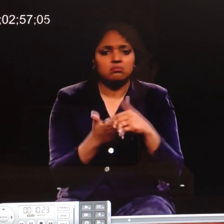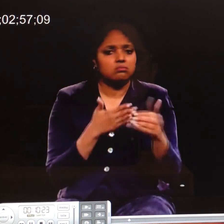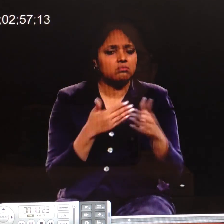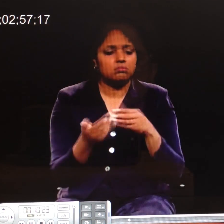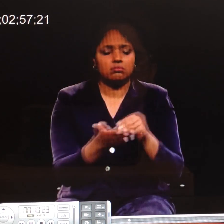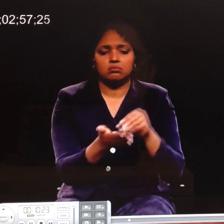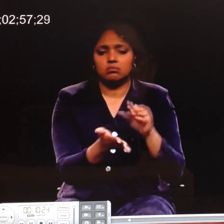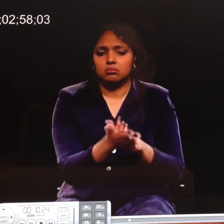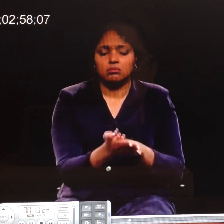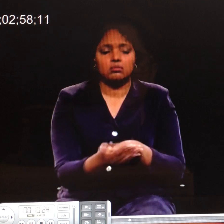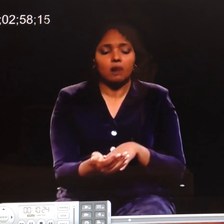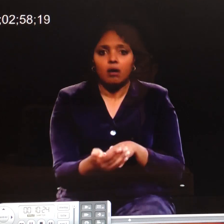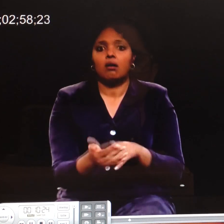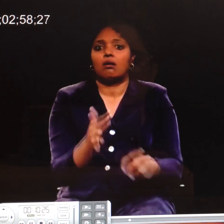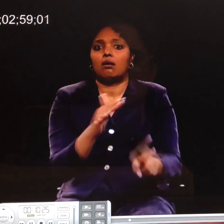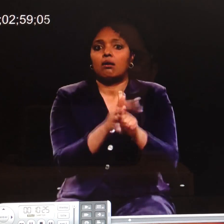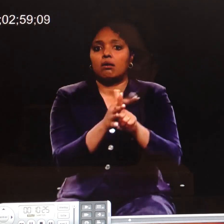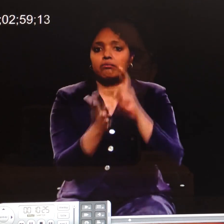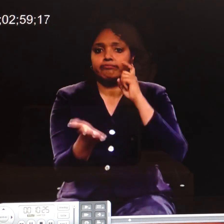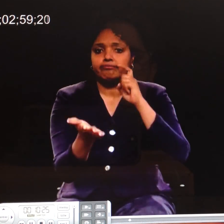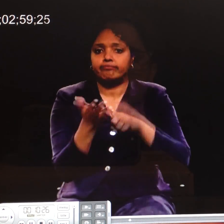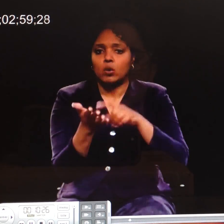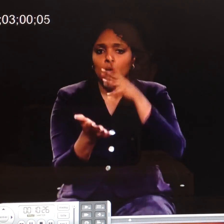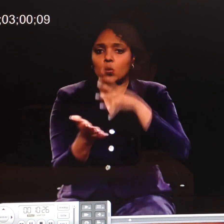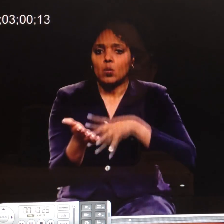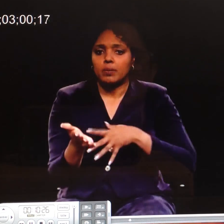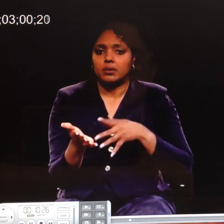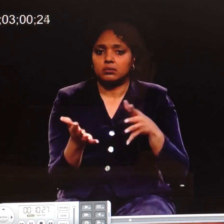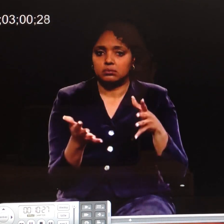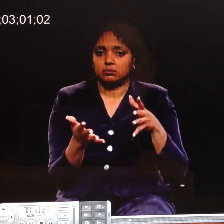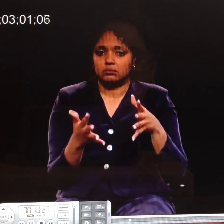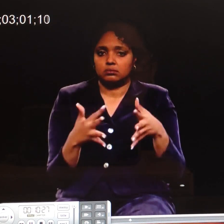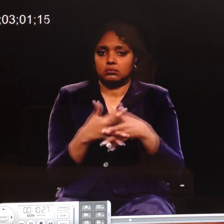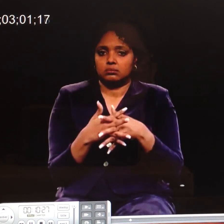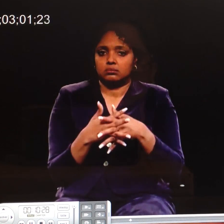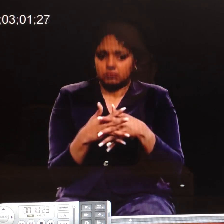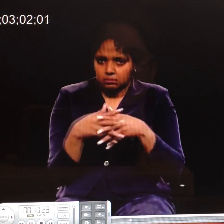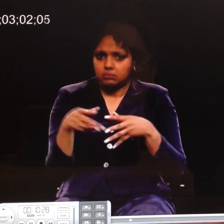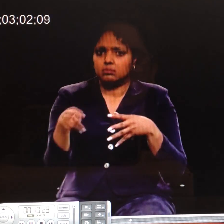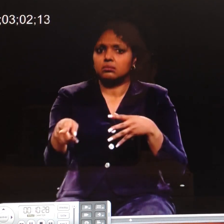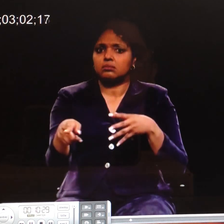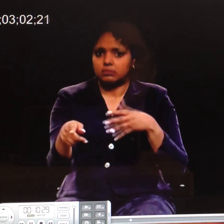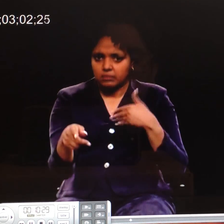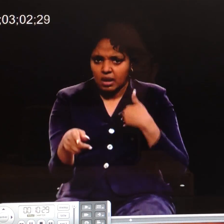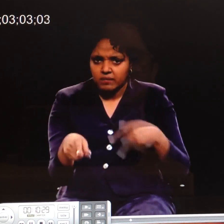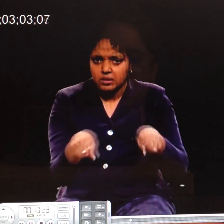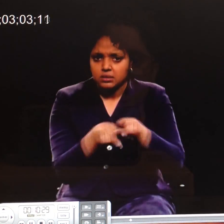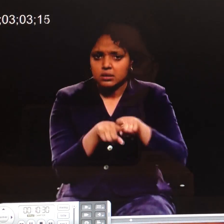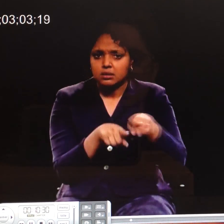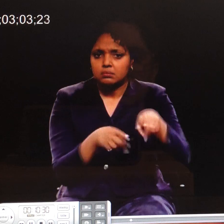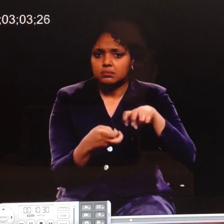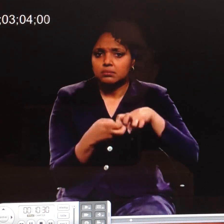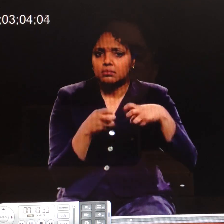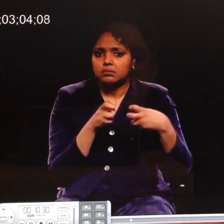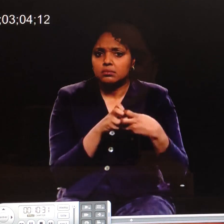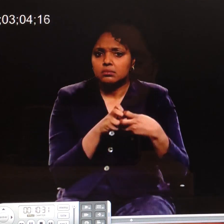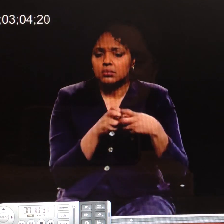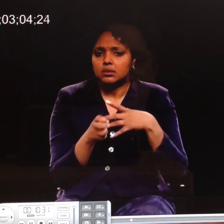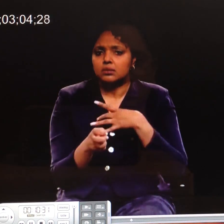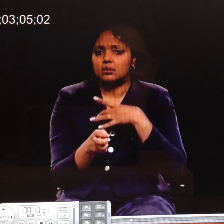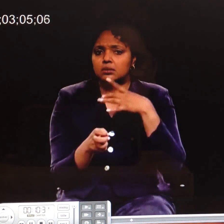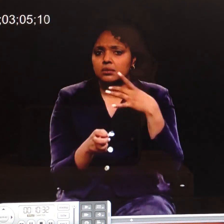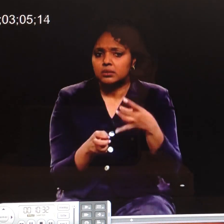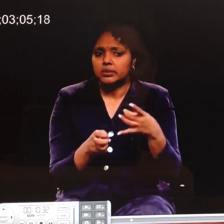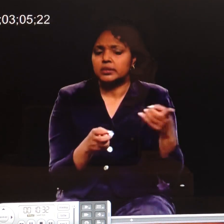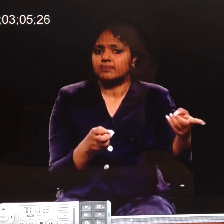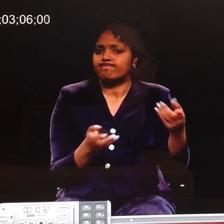man contracted the virus as well. And then they noticed that a woman pregnant had the